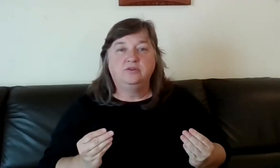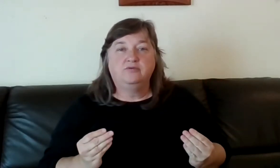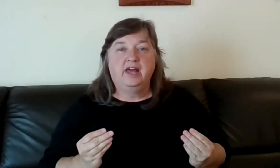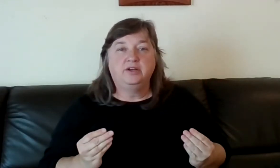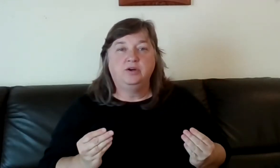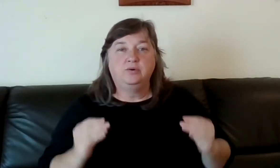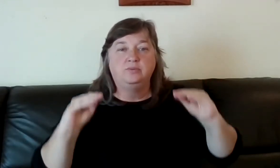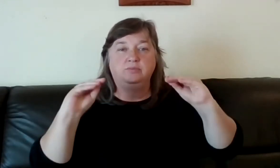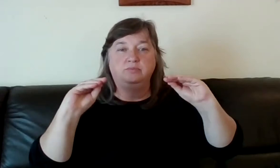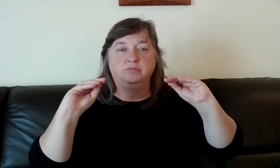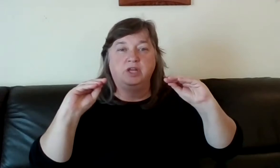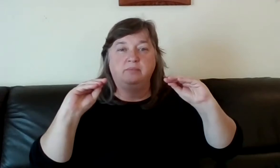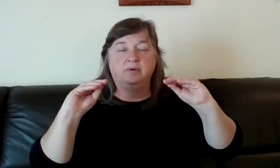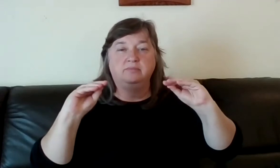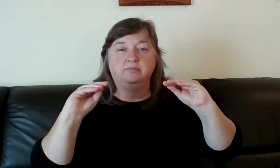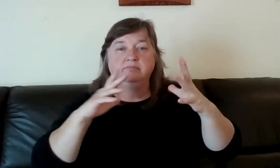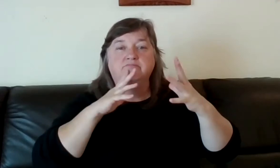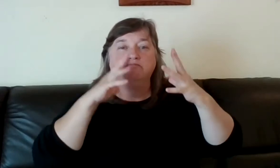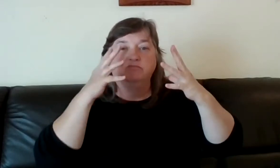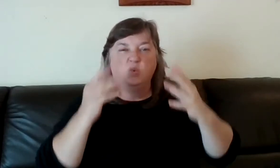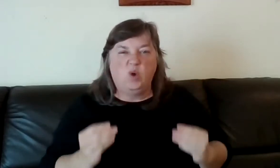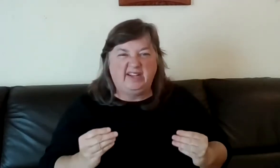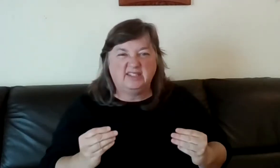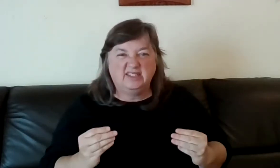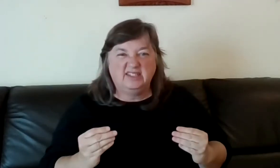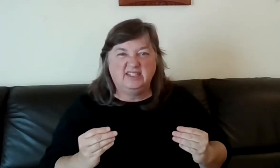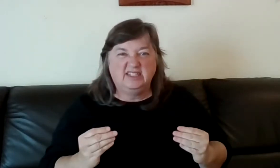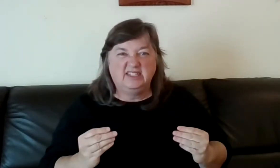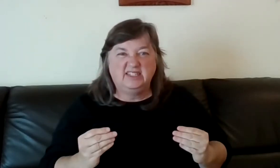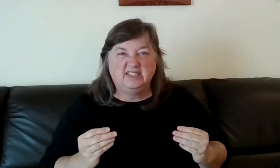a flat O shape. Wet.